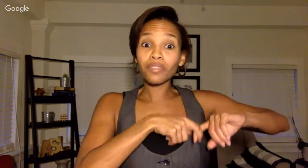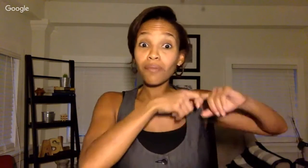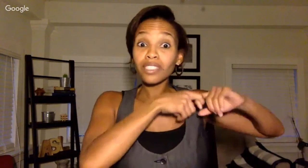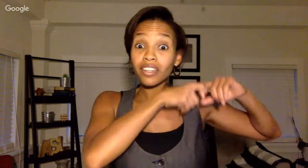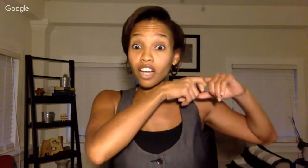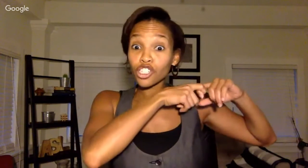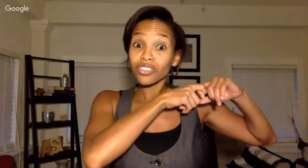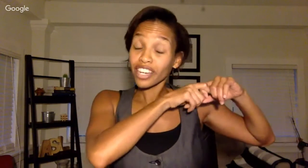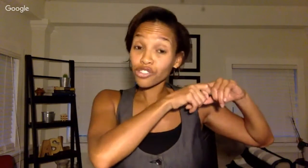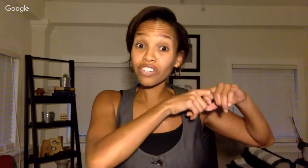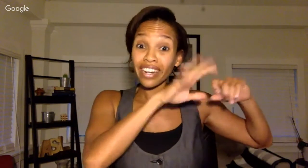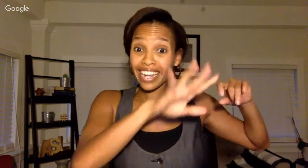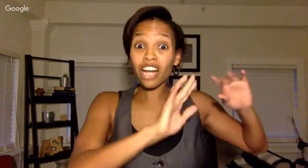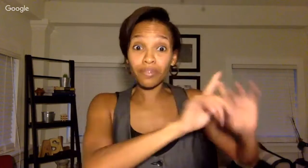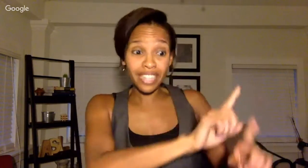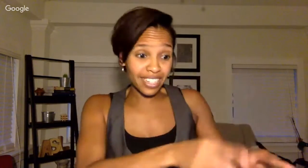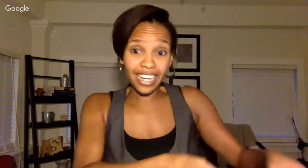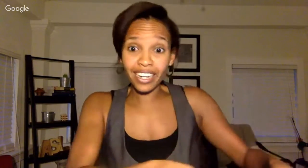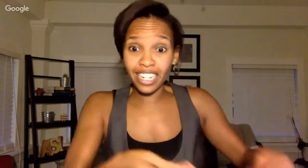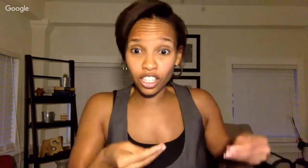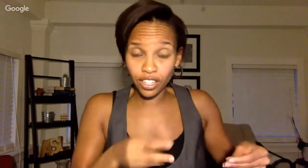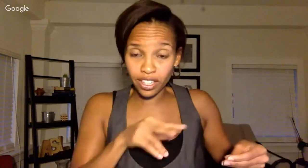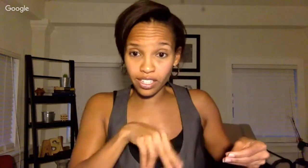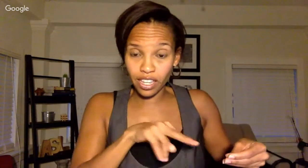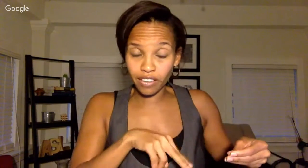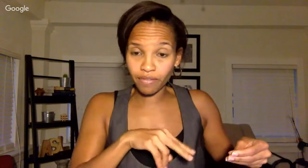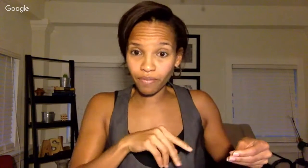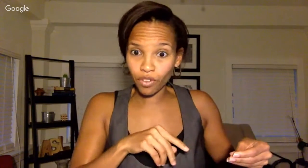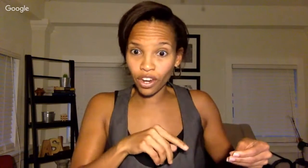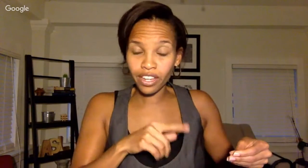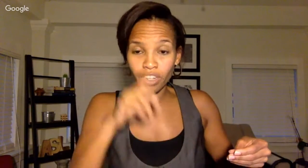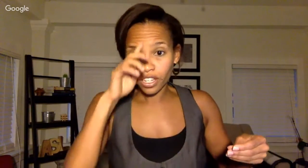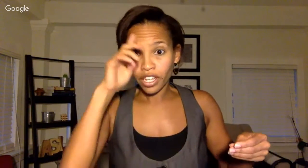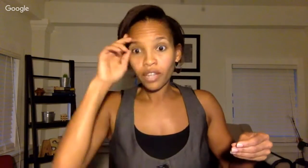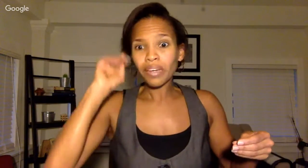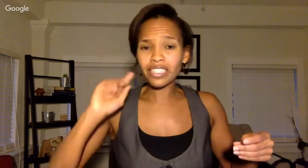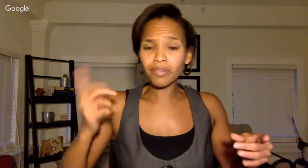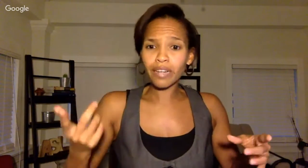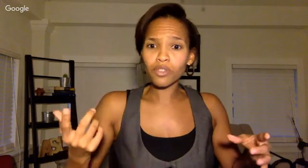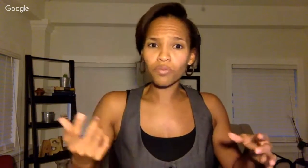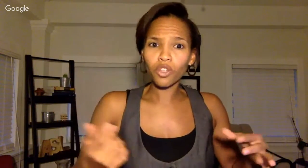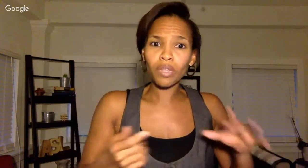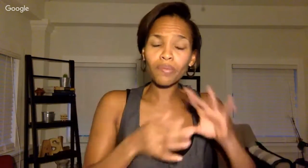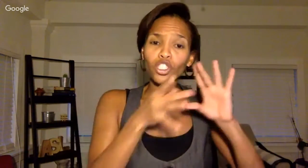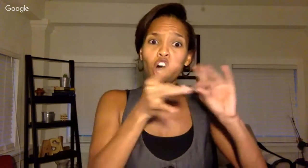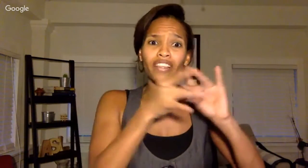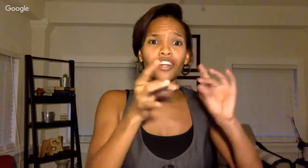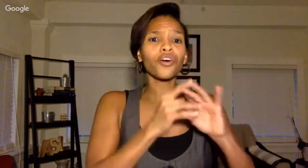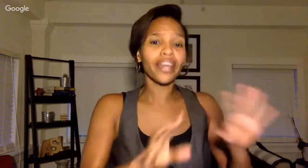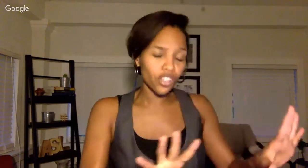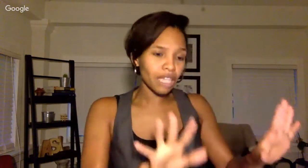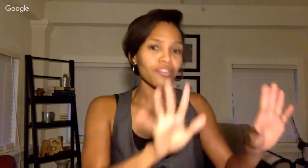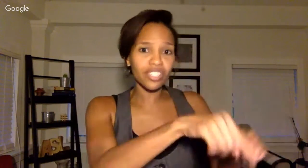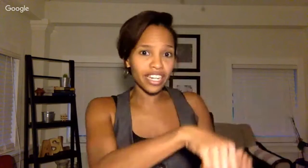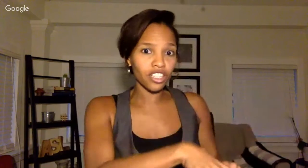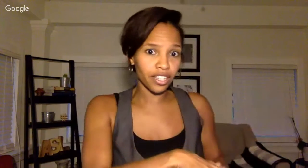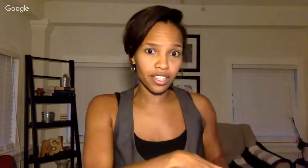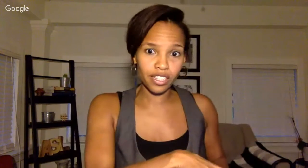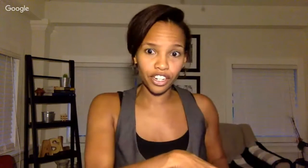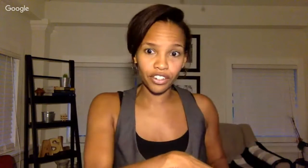done lecturing right now. Let me take a second, take a look at this thing, right? Because sometimes people talk and they go, okay, so let me just take a look at this here.